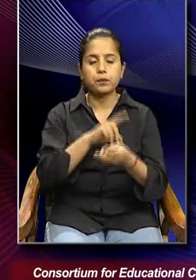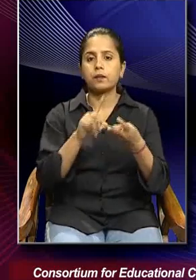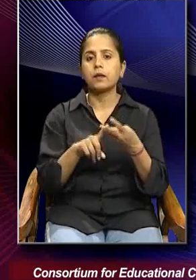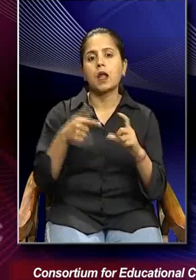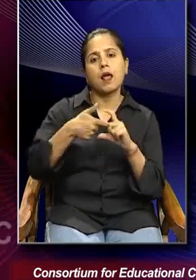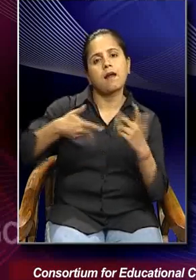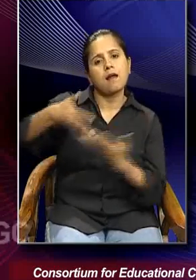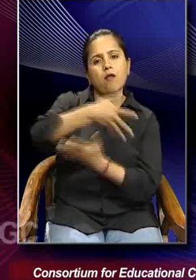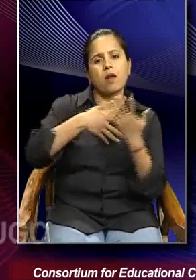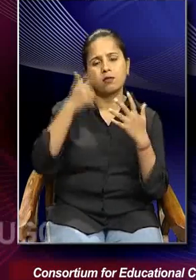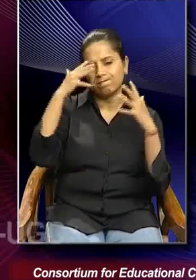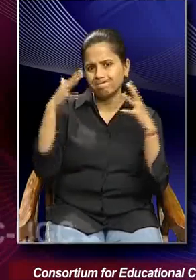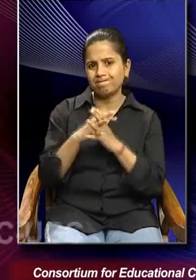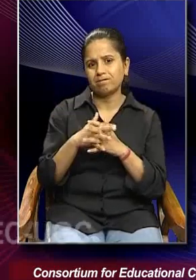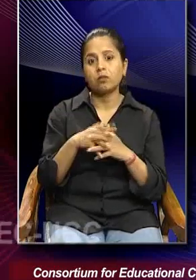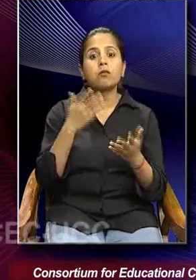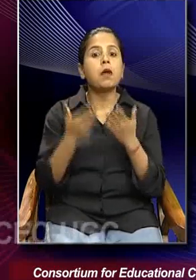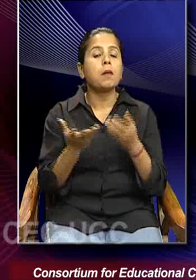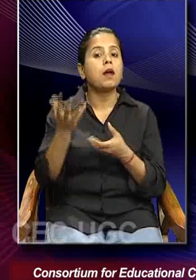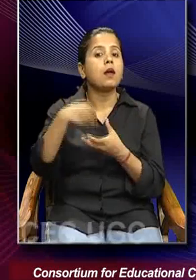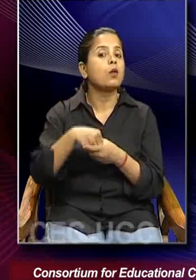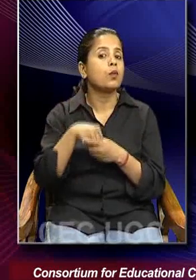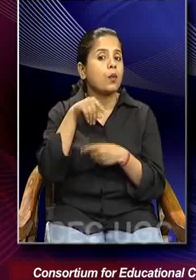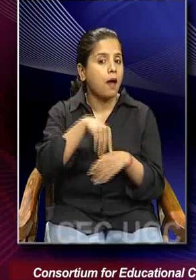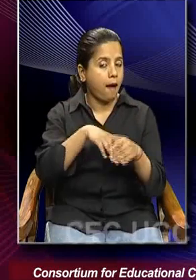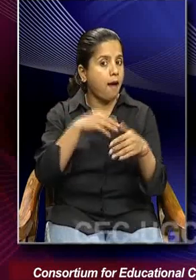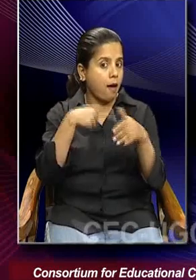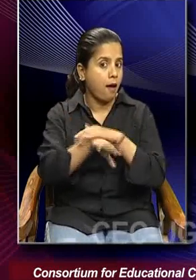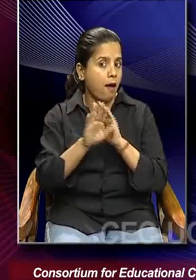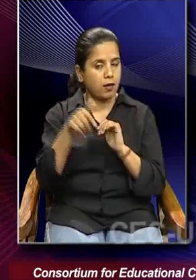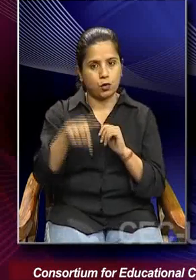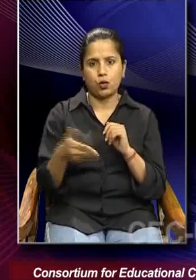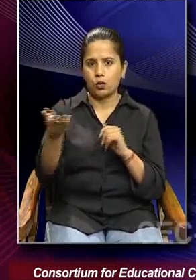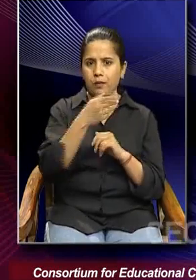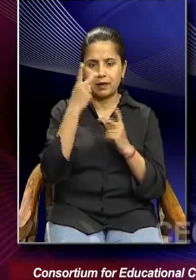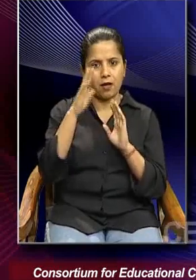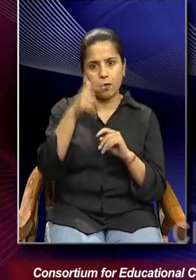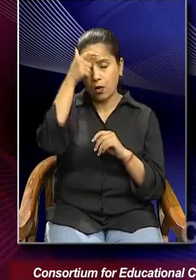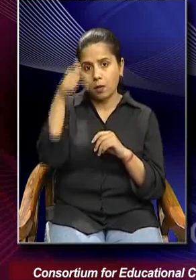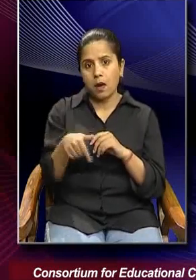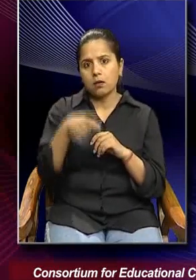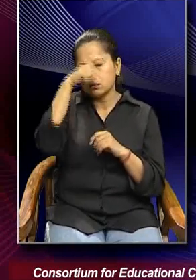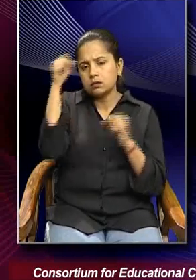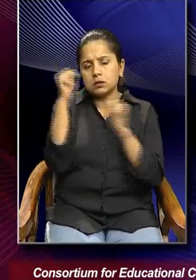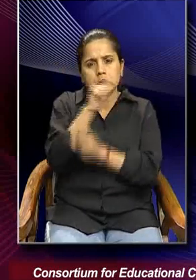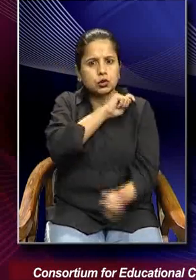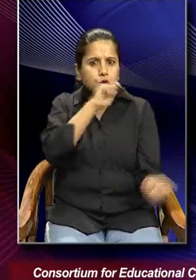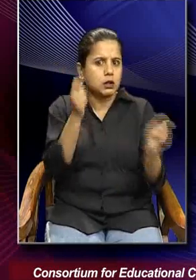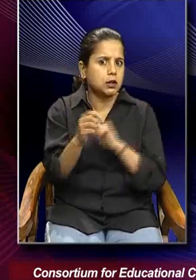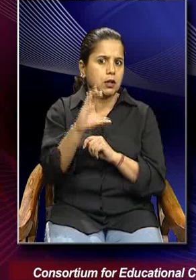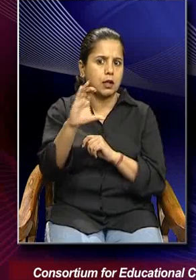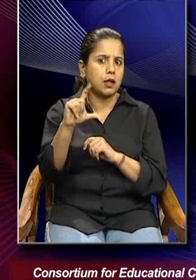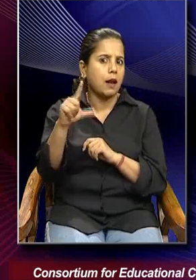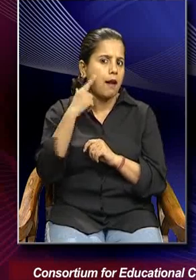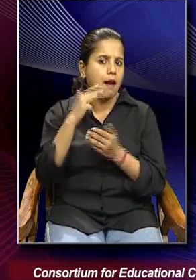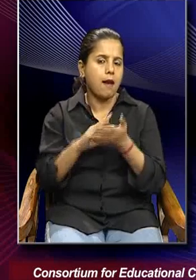environmental stress. This might include, as today we are grappling with the problem of climate change, so often it is seen